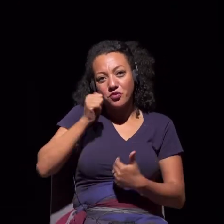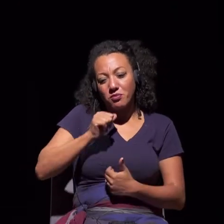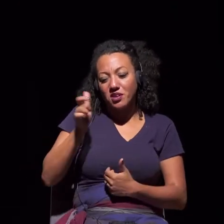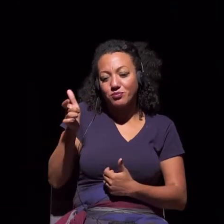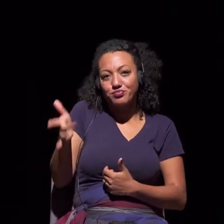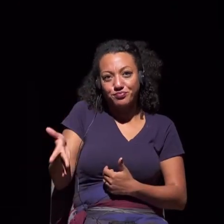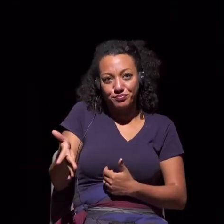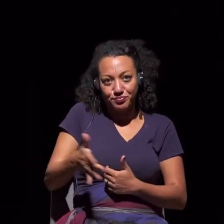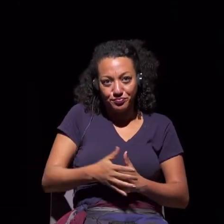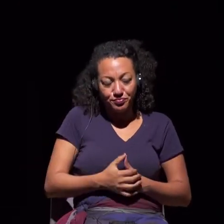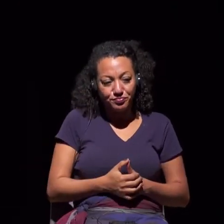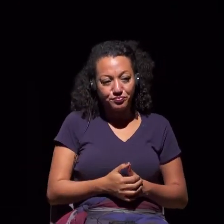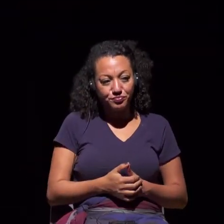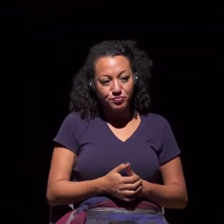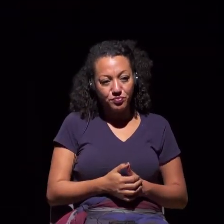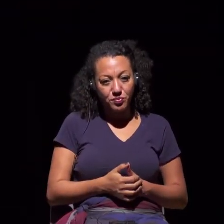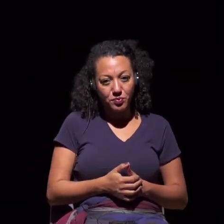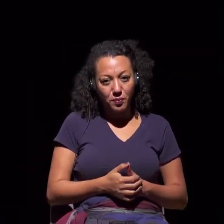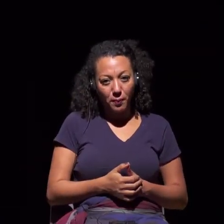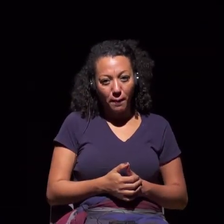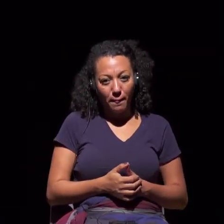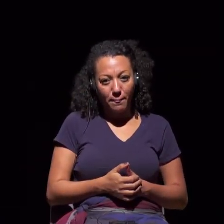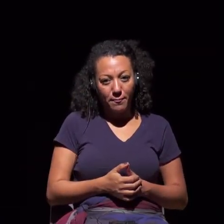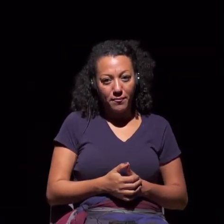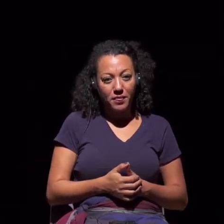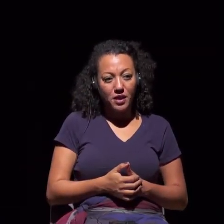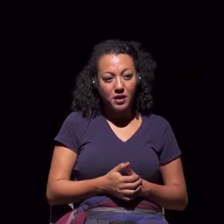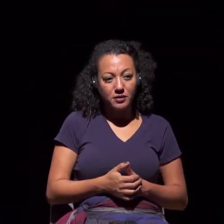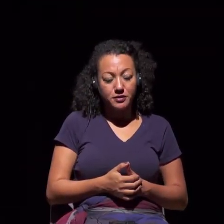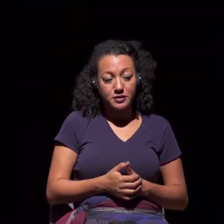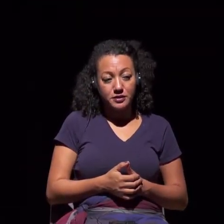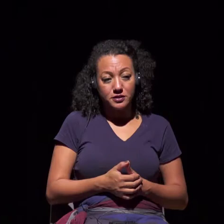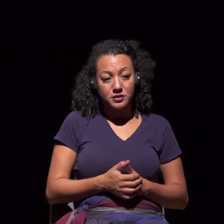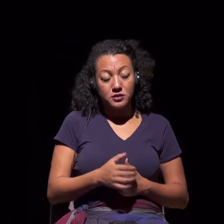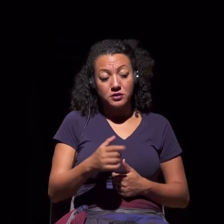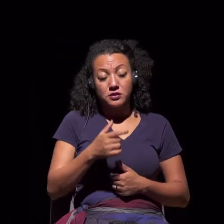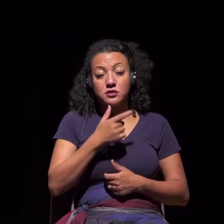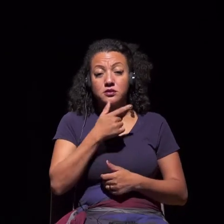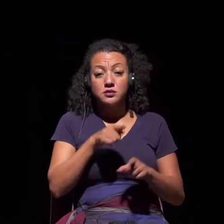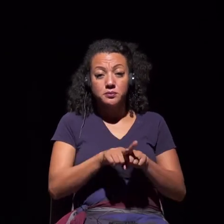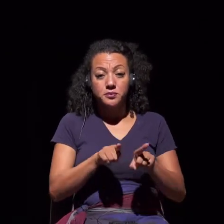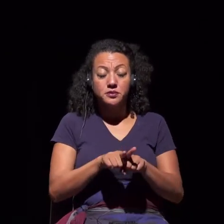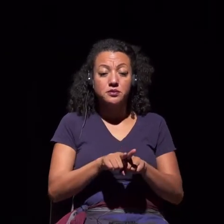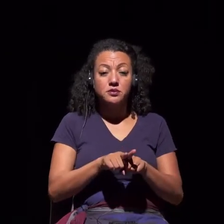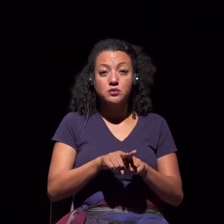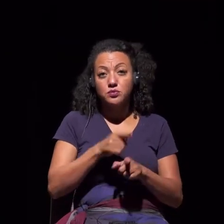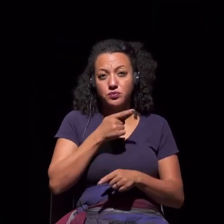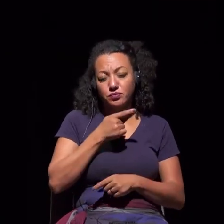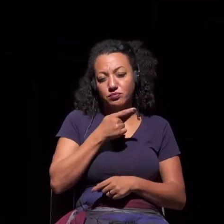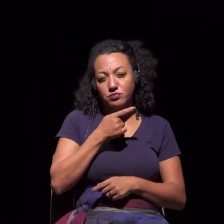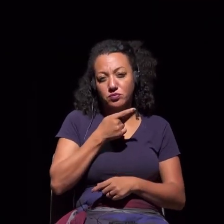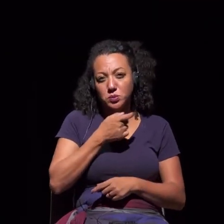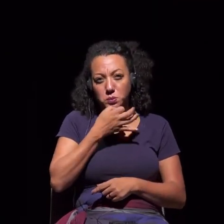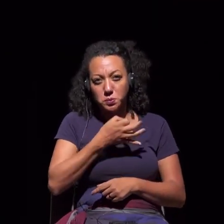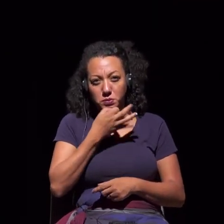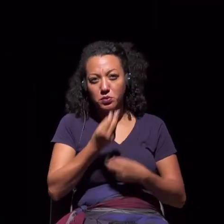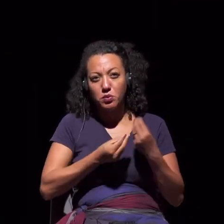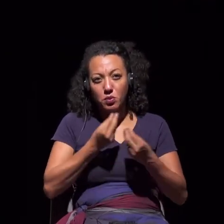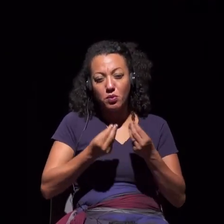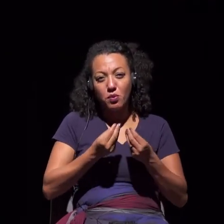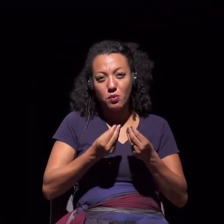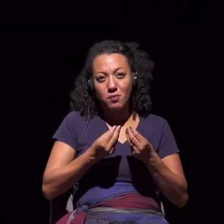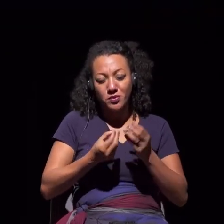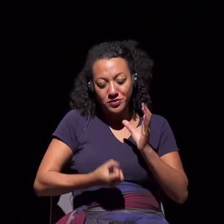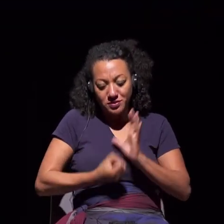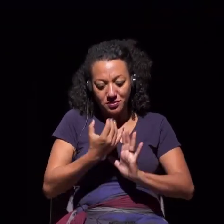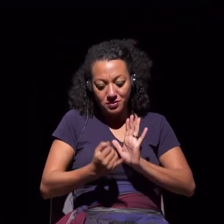English, recalls the disjointed process of reassembling one's identity and culture in a new